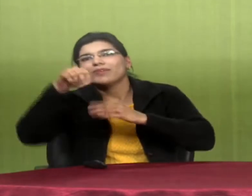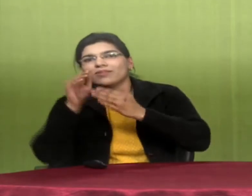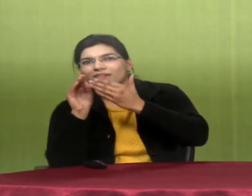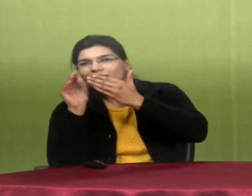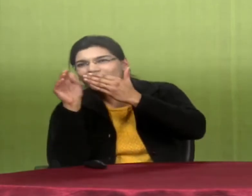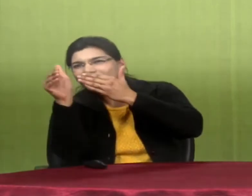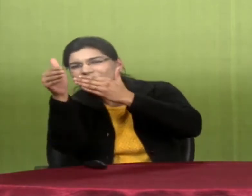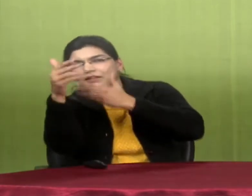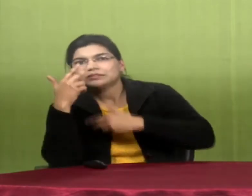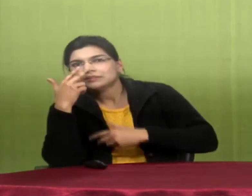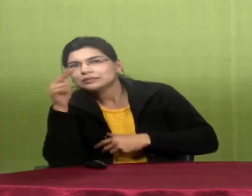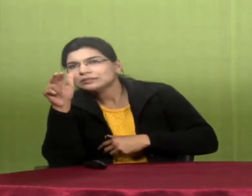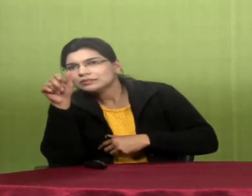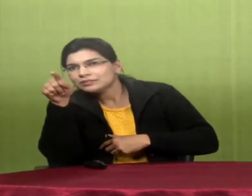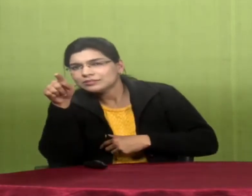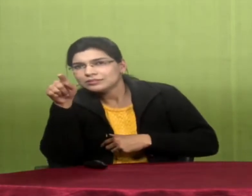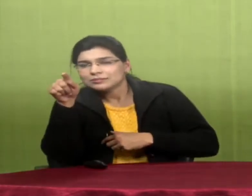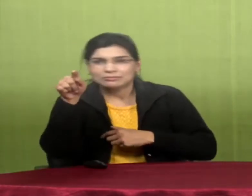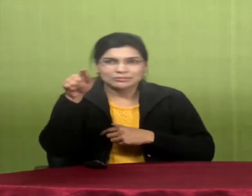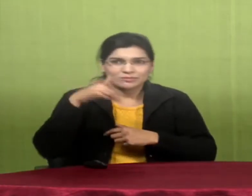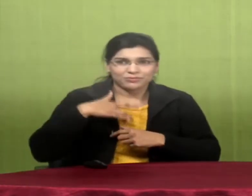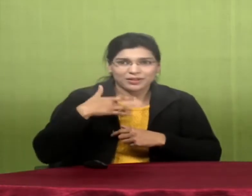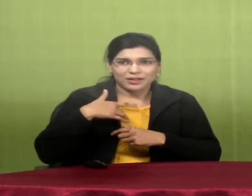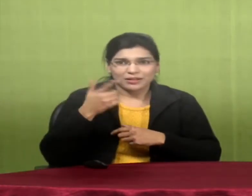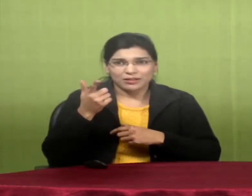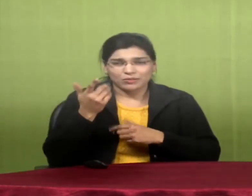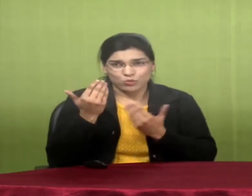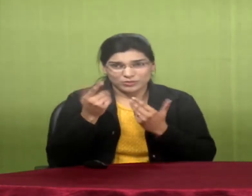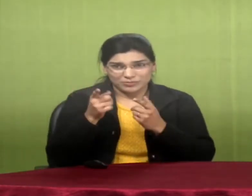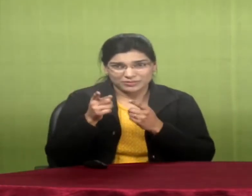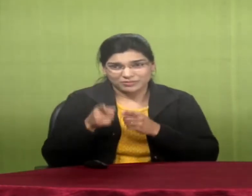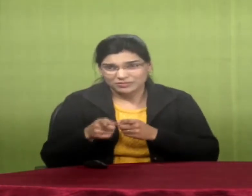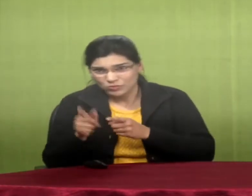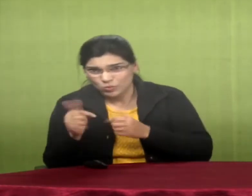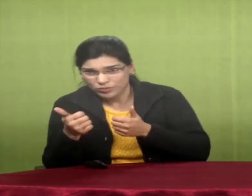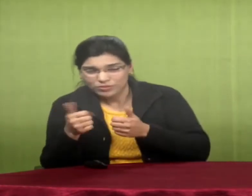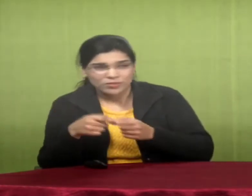The small plants and greenery of the woods block his view.